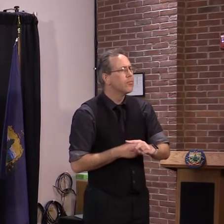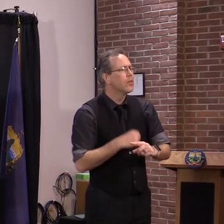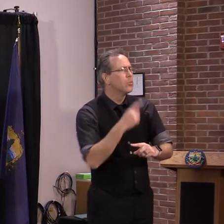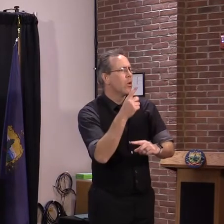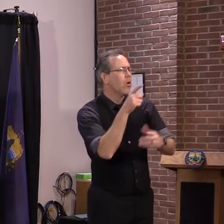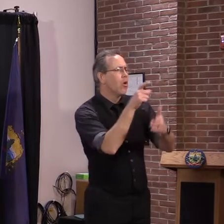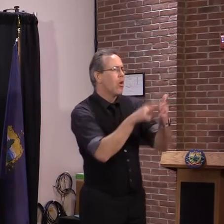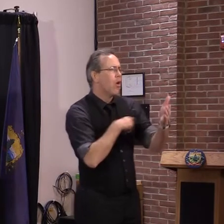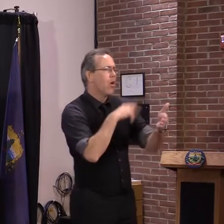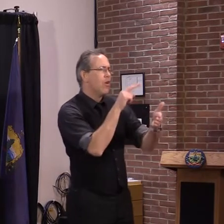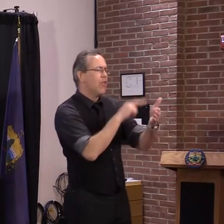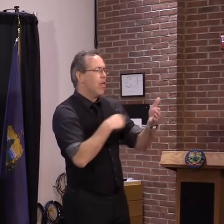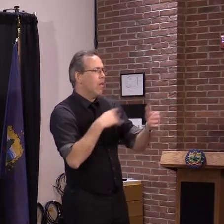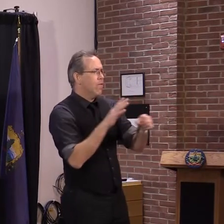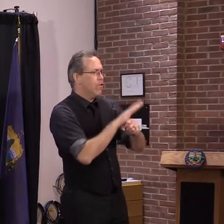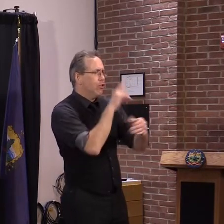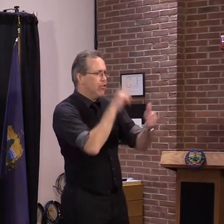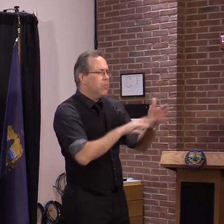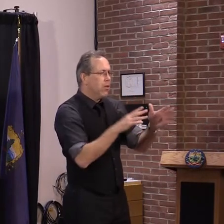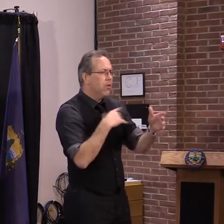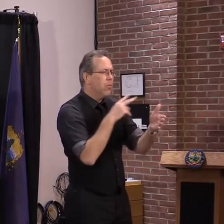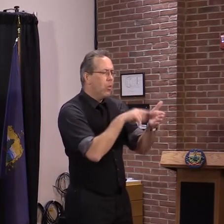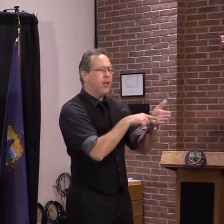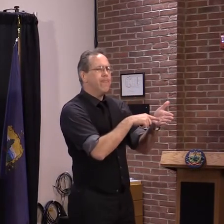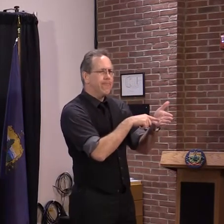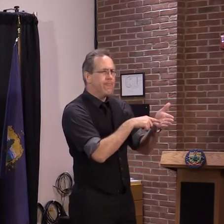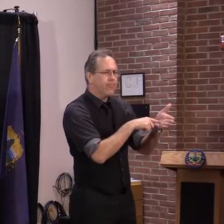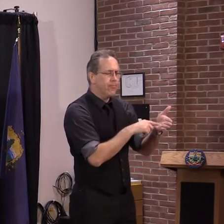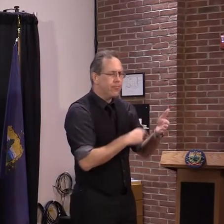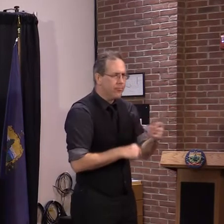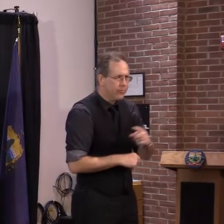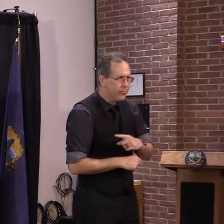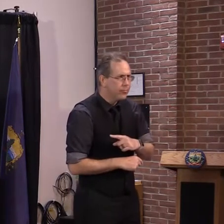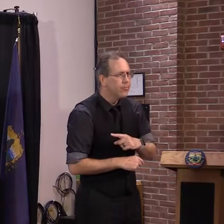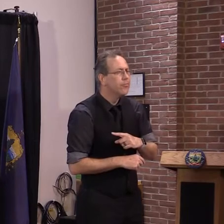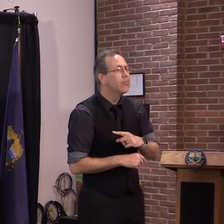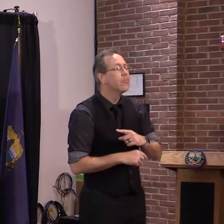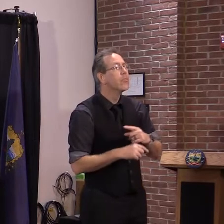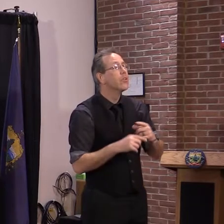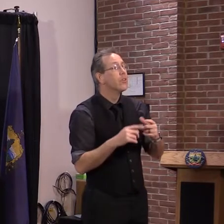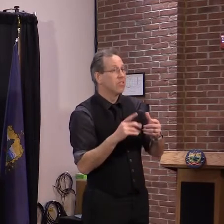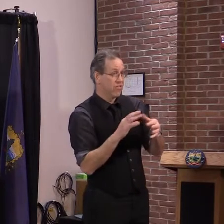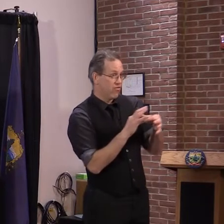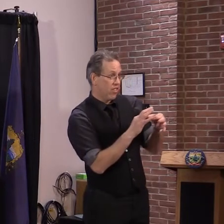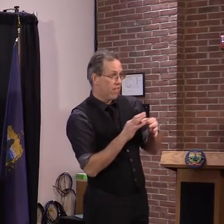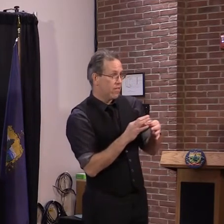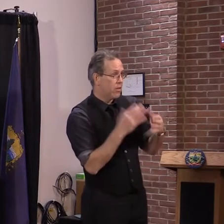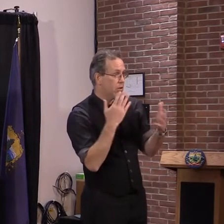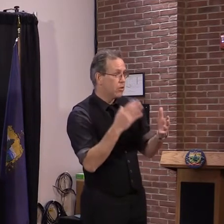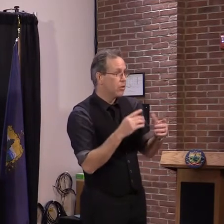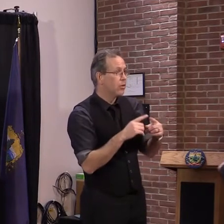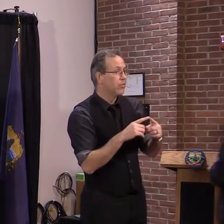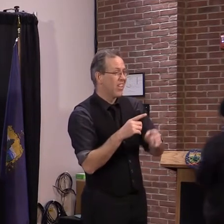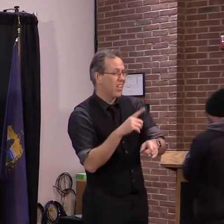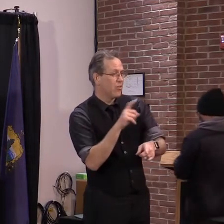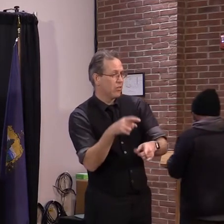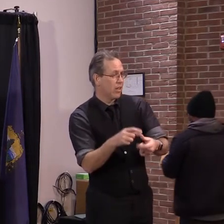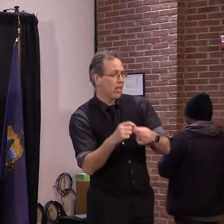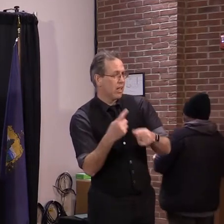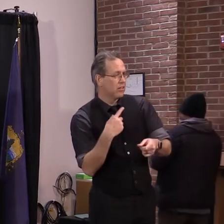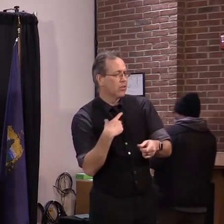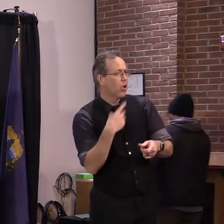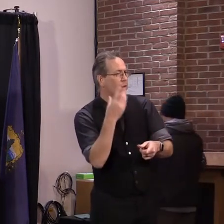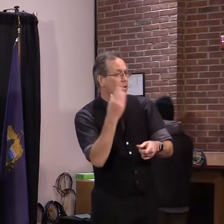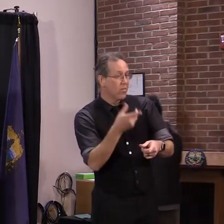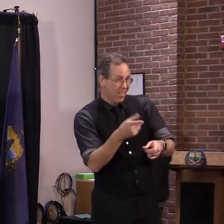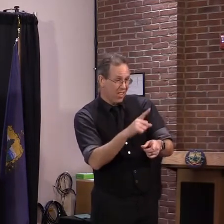but if it's something pertinent, Aaron, we'll be sure to get it to you as well. I